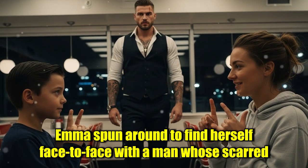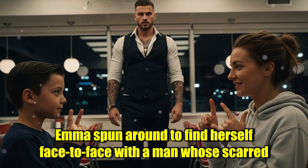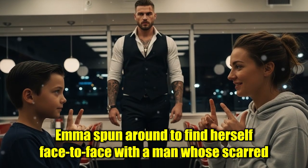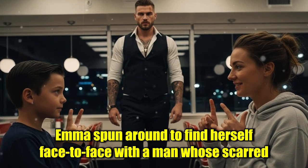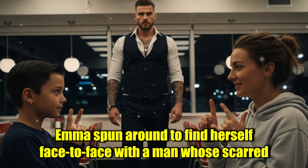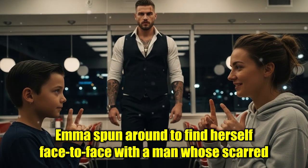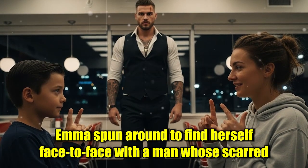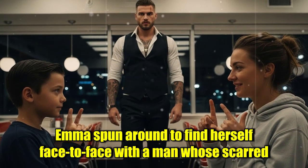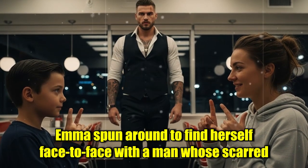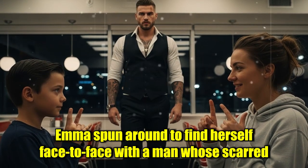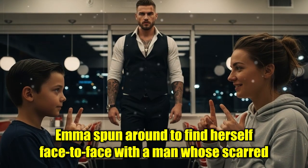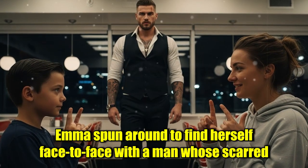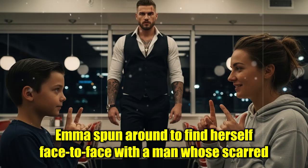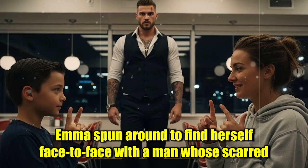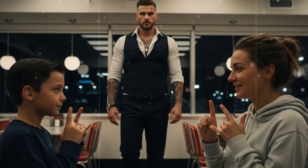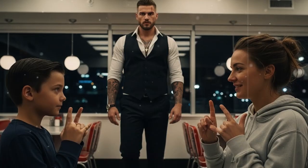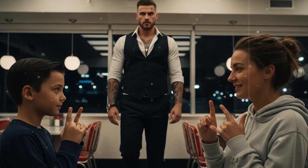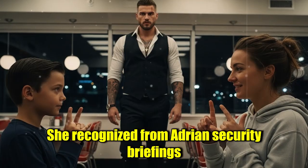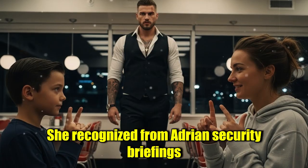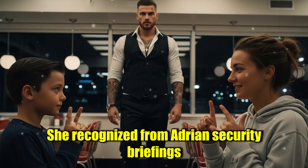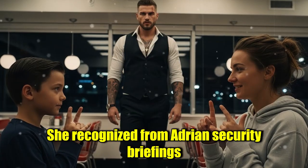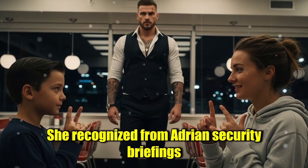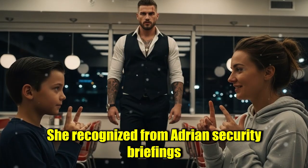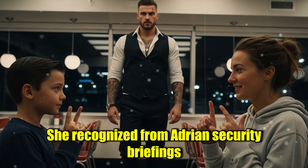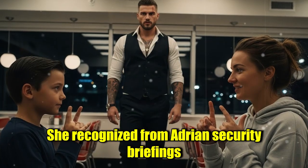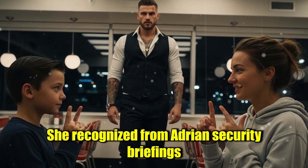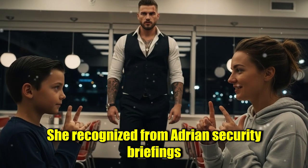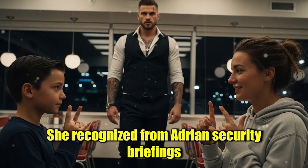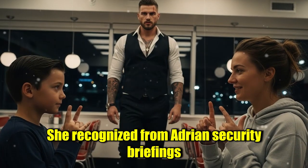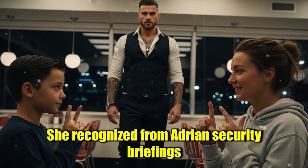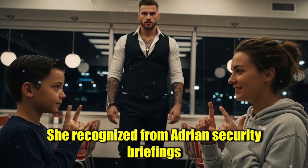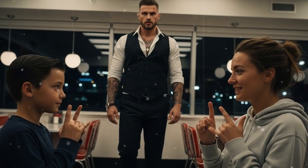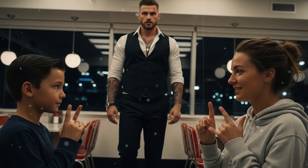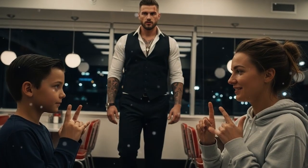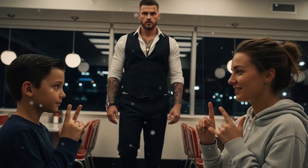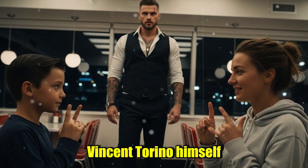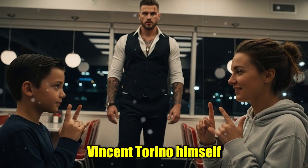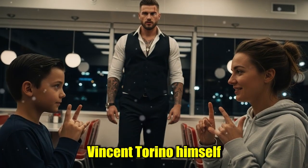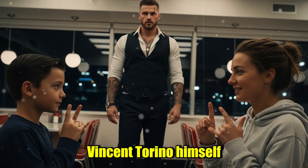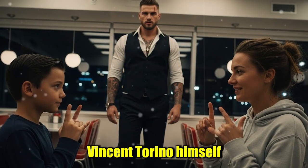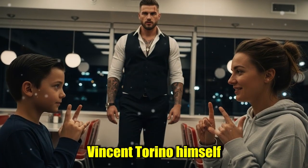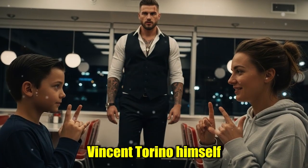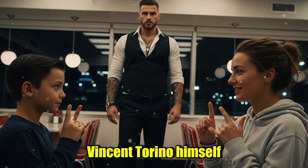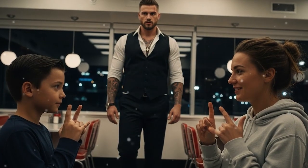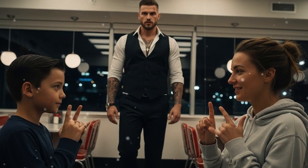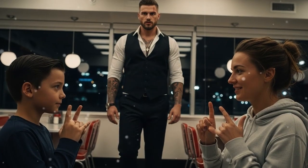face to face with a man whose scarred face she recognized from Adrian's security briefings, Vincent Torino himself,